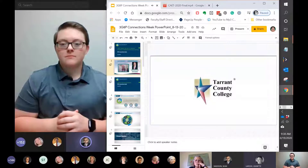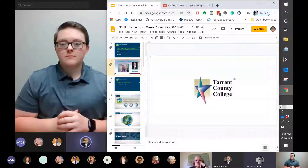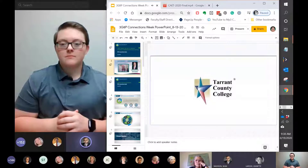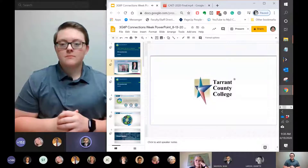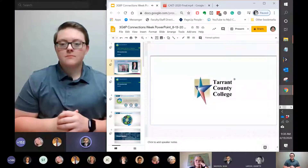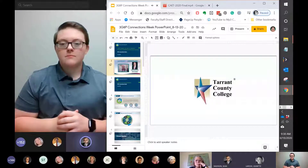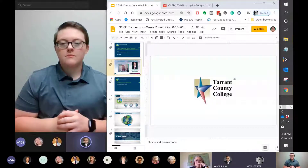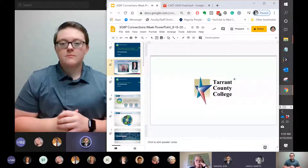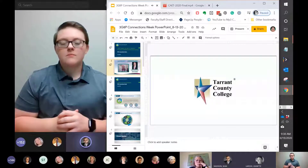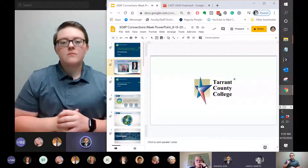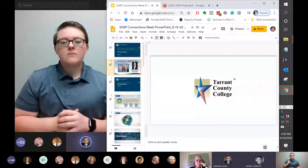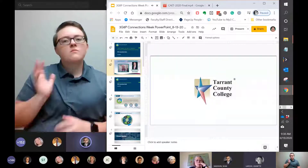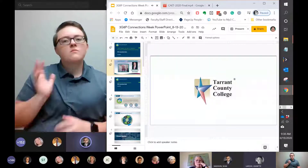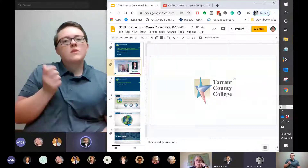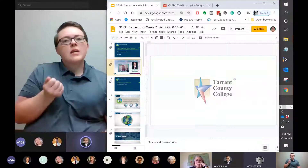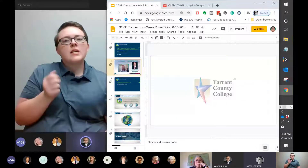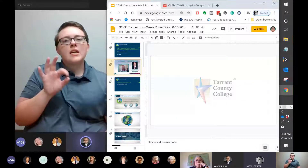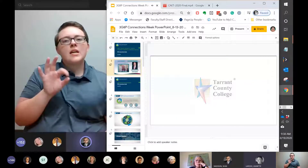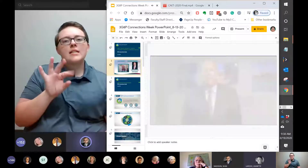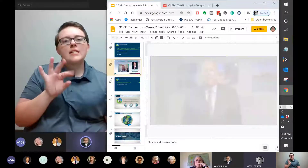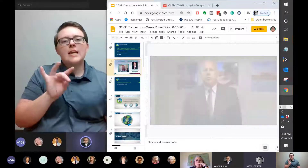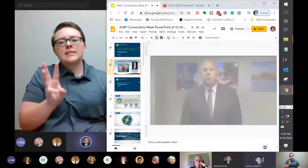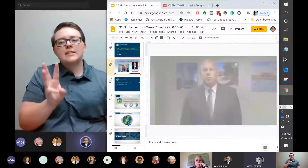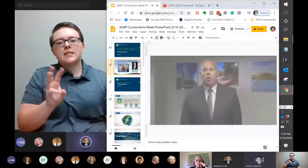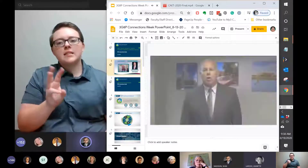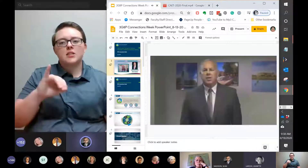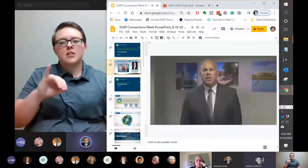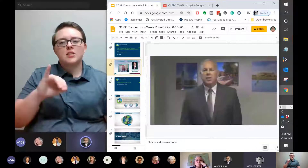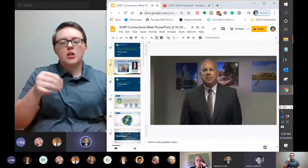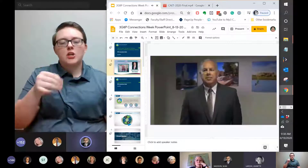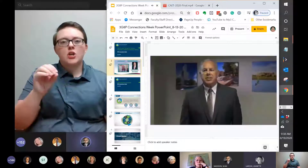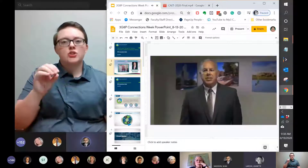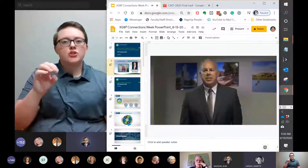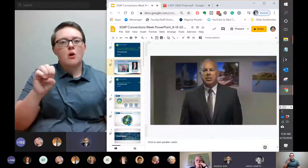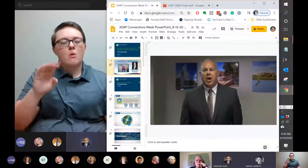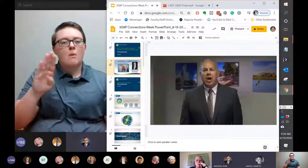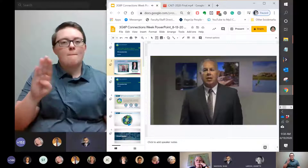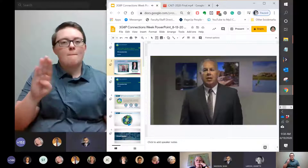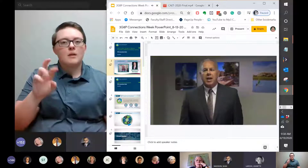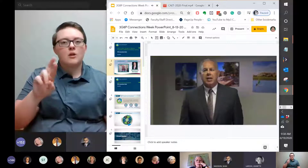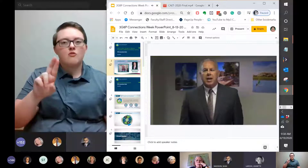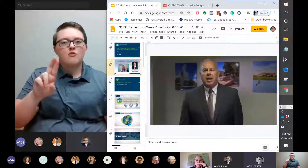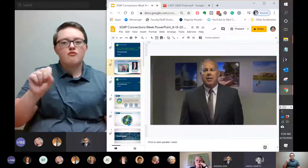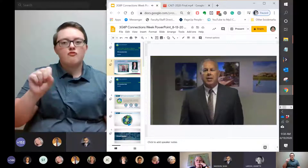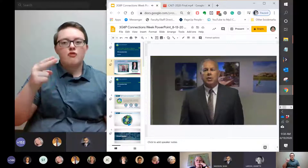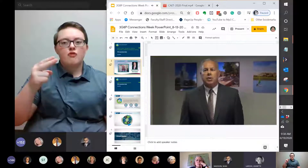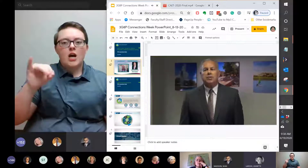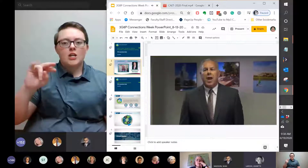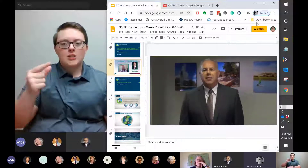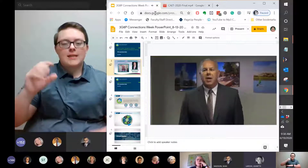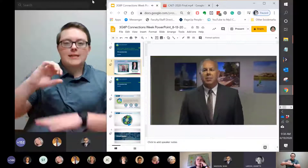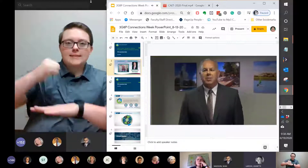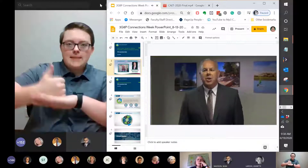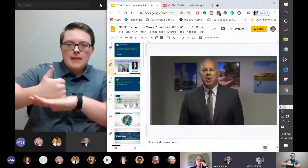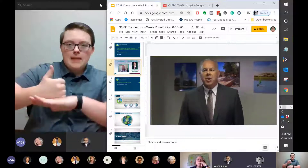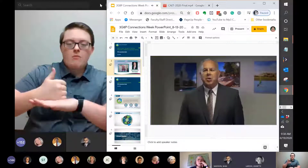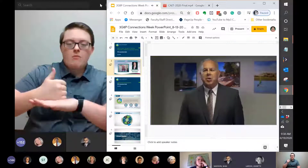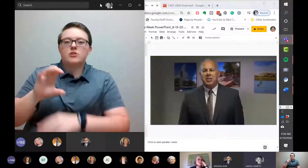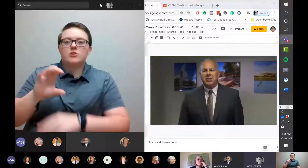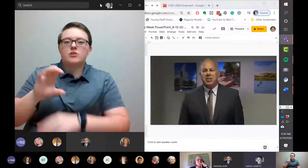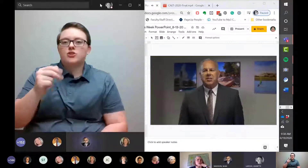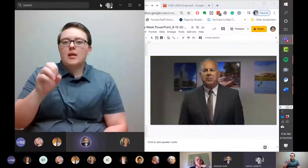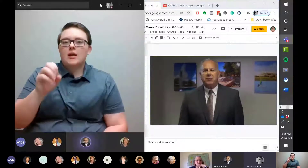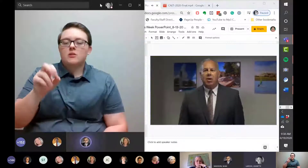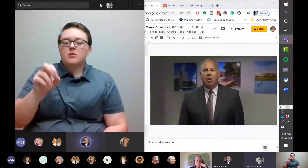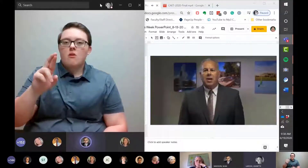In 1986, Joby Rushing established the Chancellor's Award for Exemplary Teaching to honor and elevate those faculty members